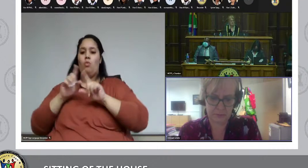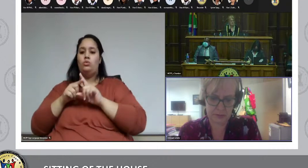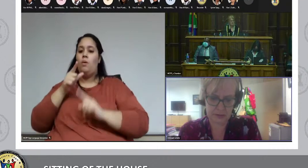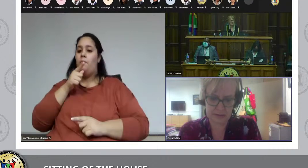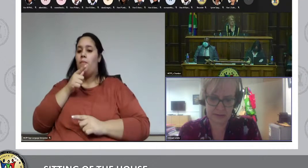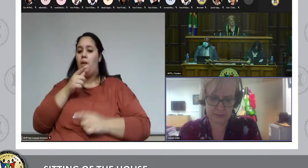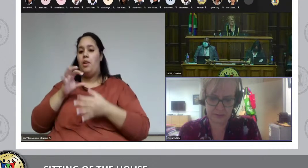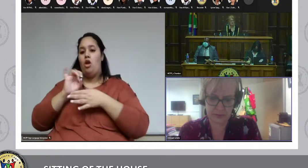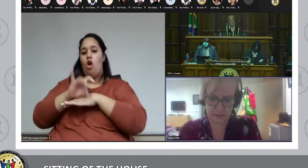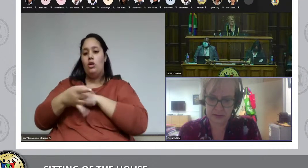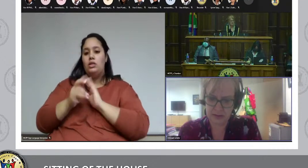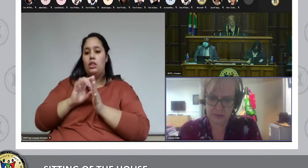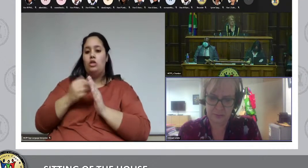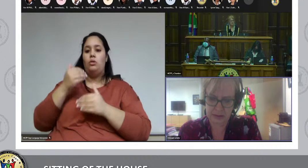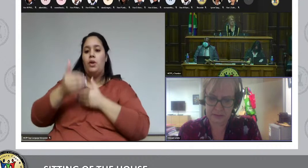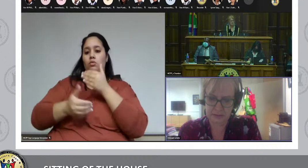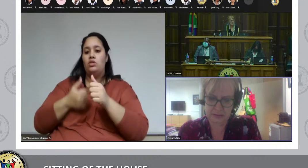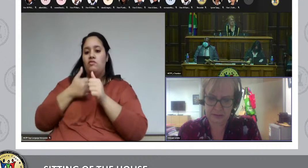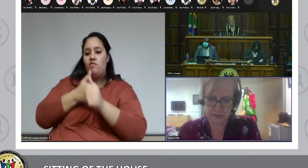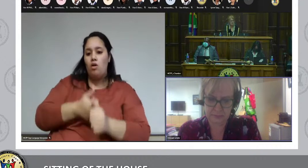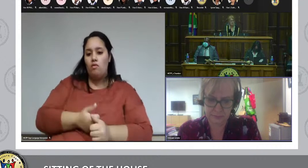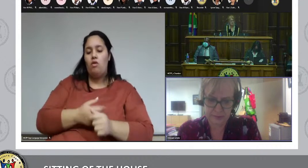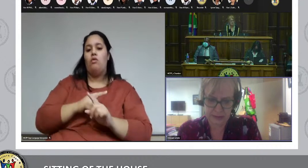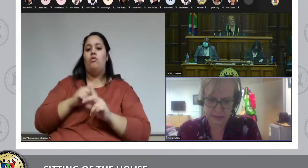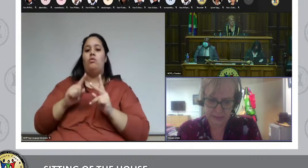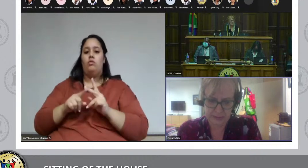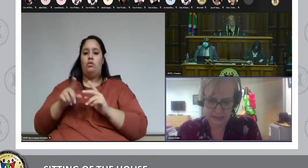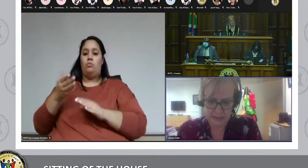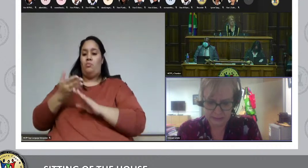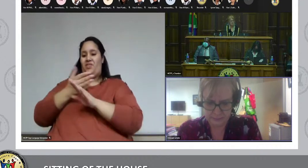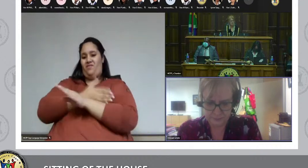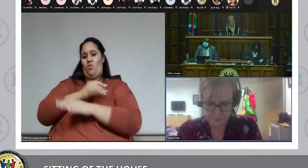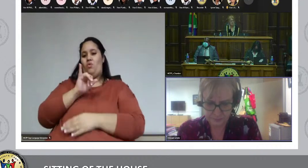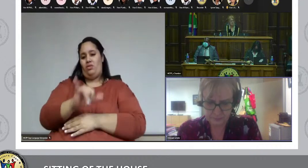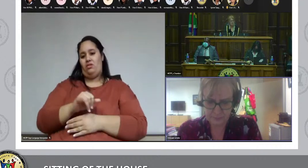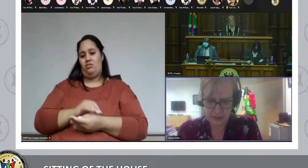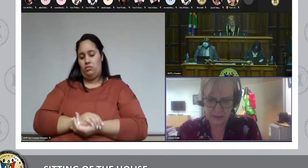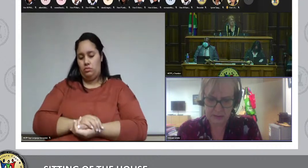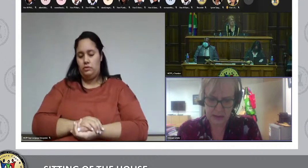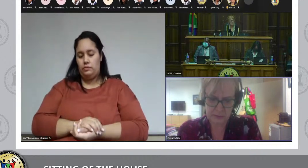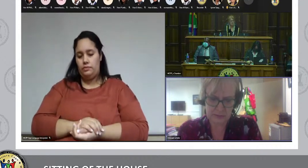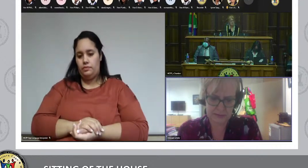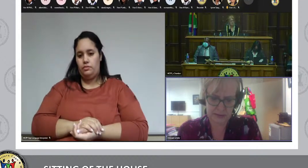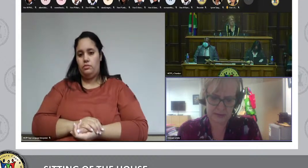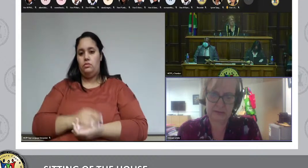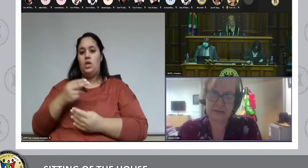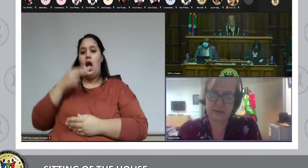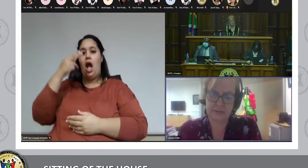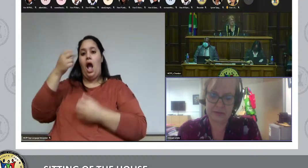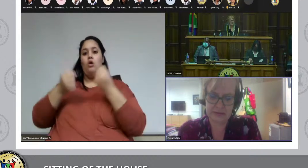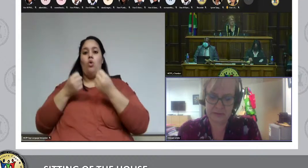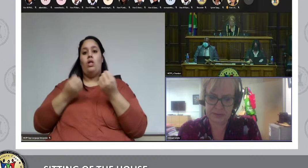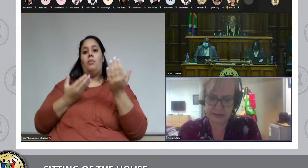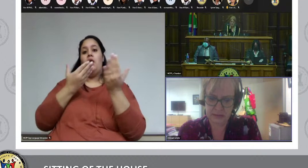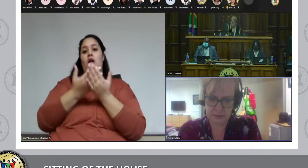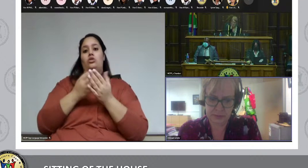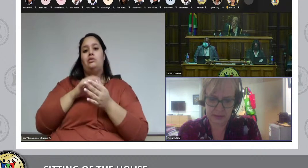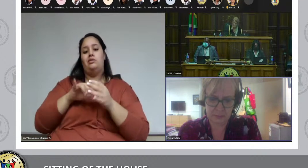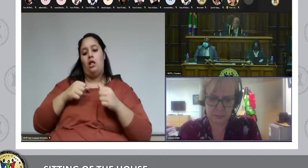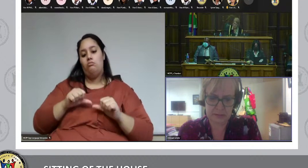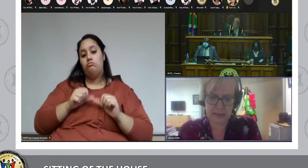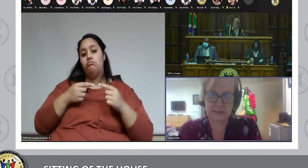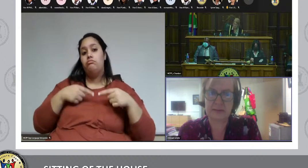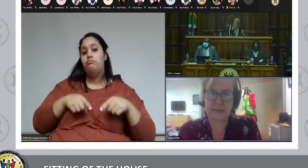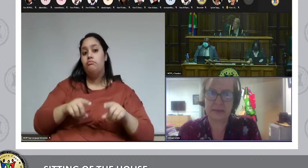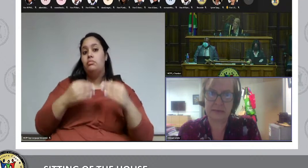consultation process that was followed prior to the decision being taken. That High Court application is, however, still to be determined